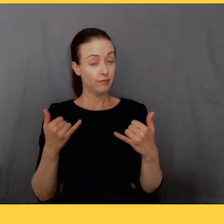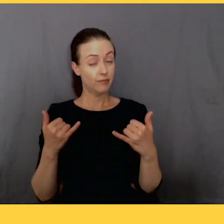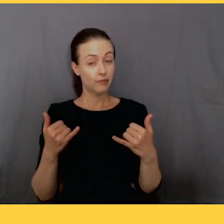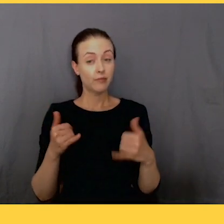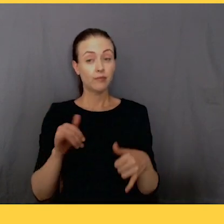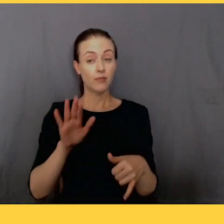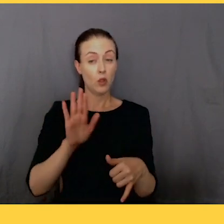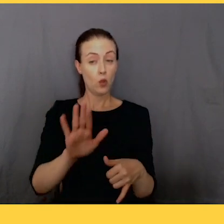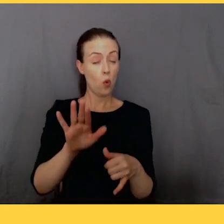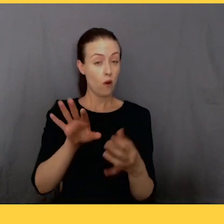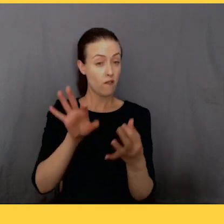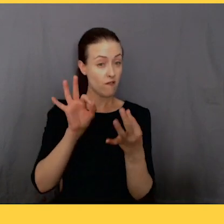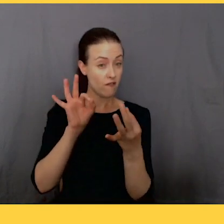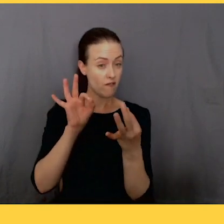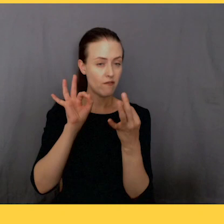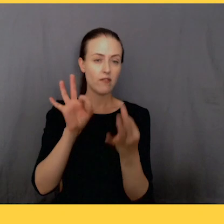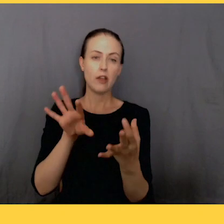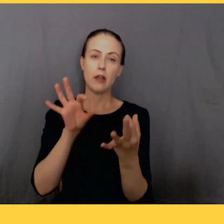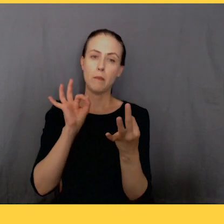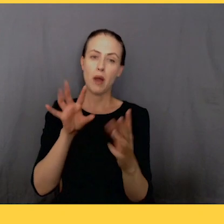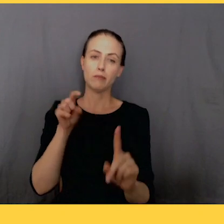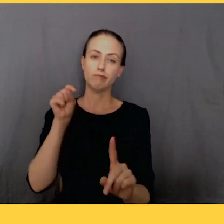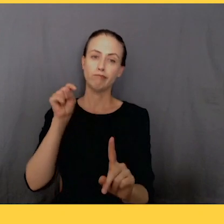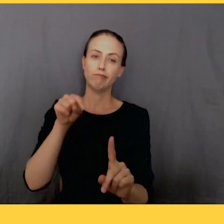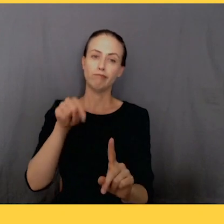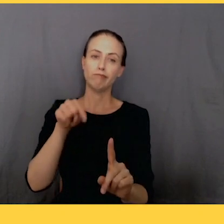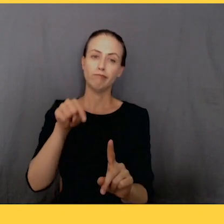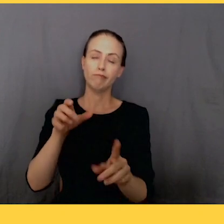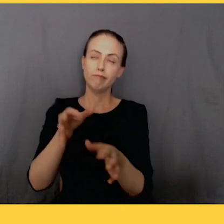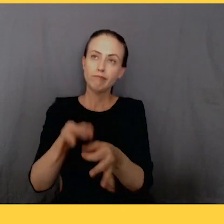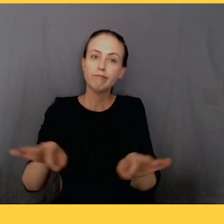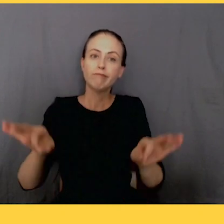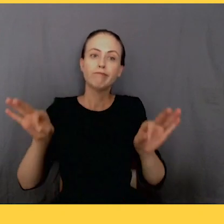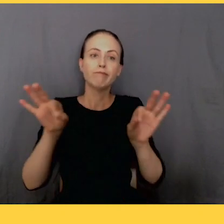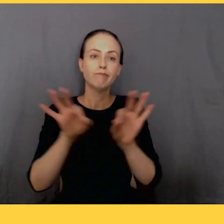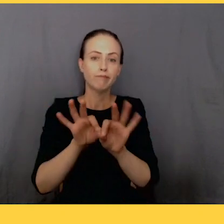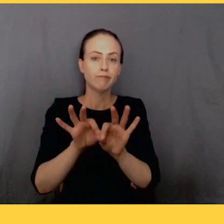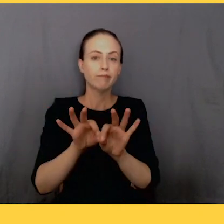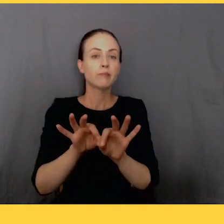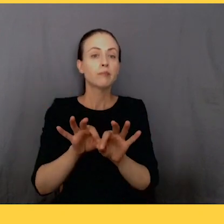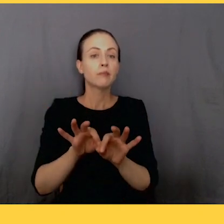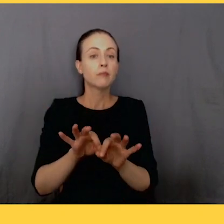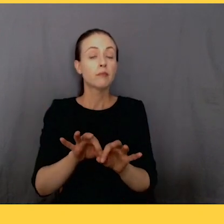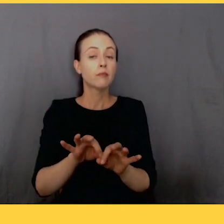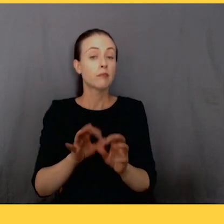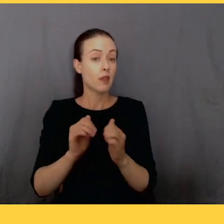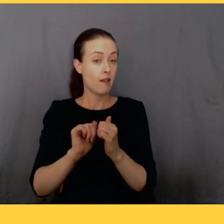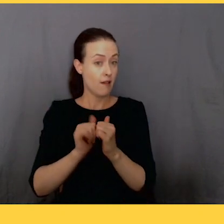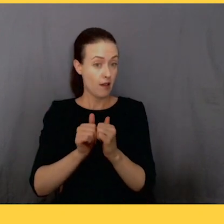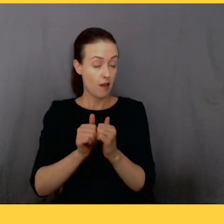guys is feedback. And so one way is to provide feedback. You're going to be receiving an email